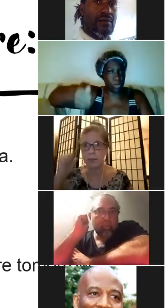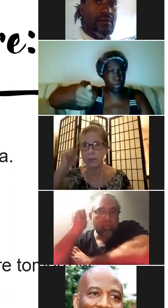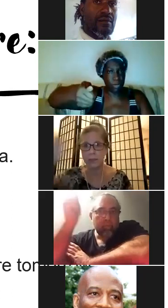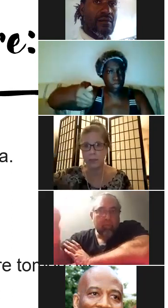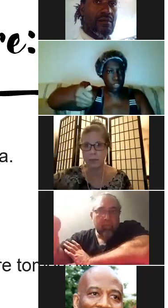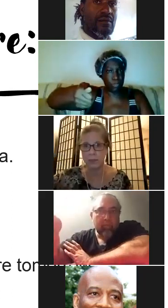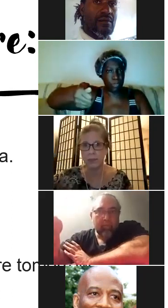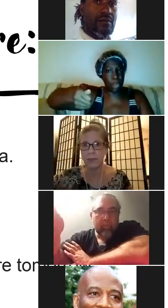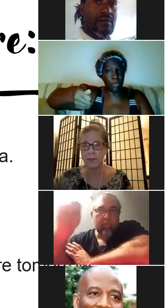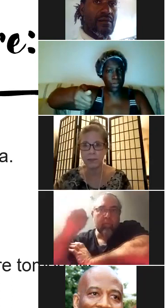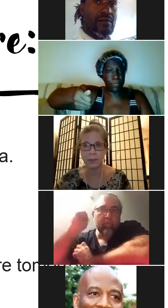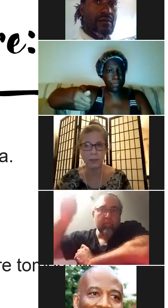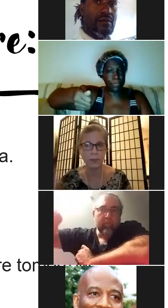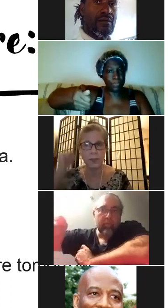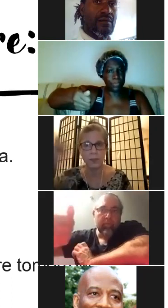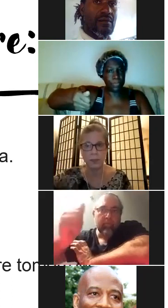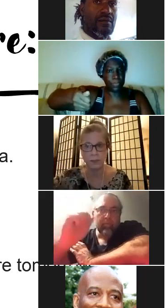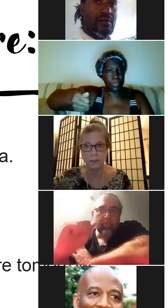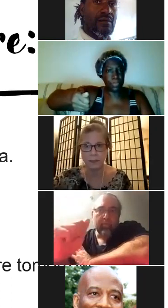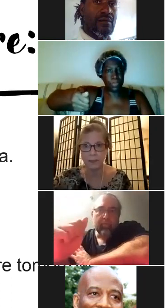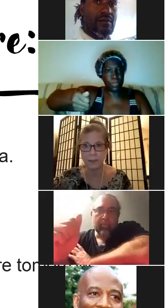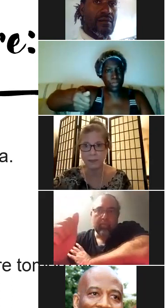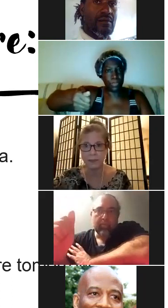out. Tomorrow,